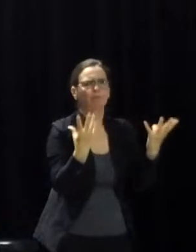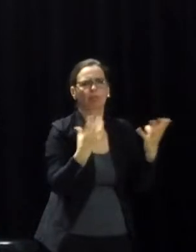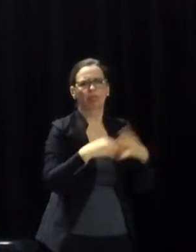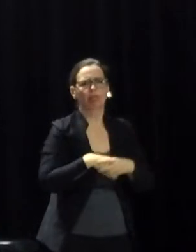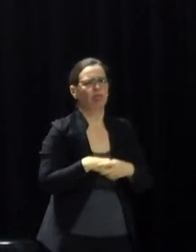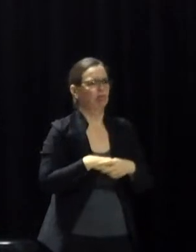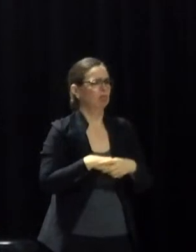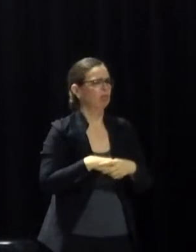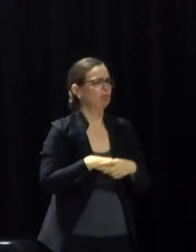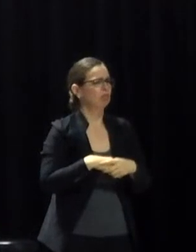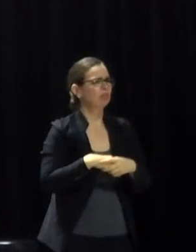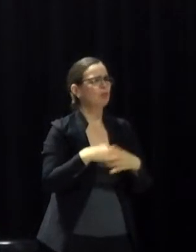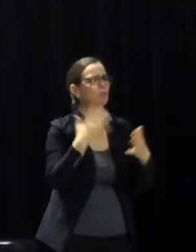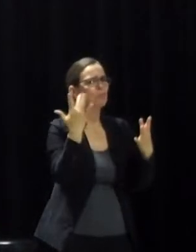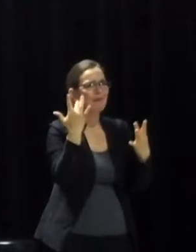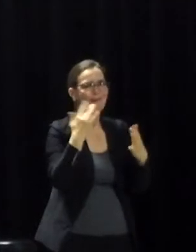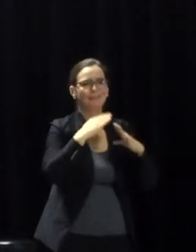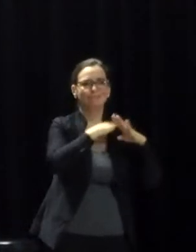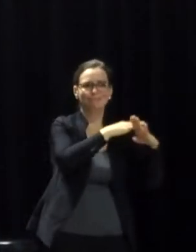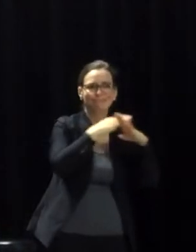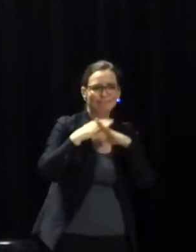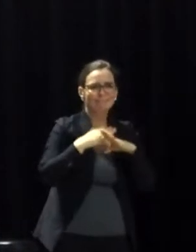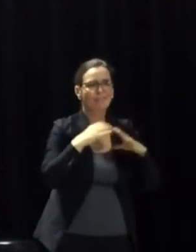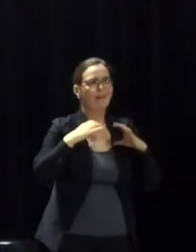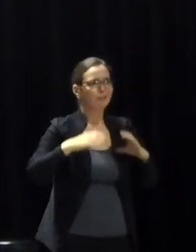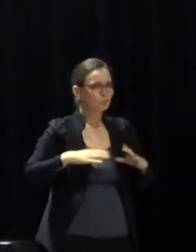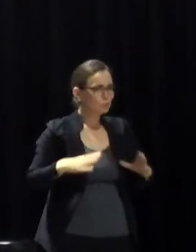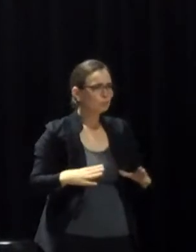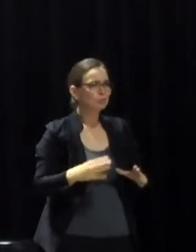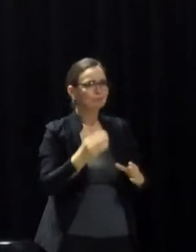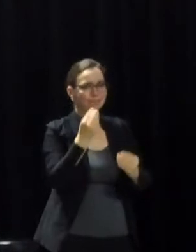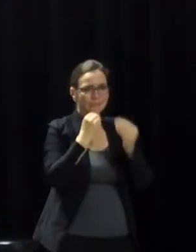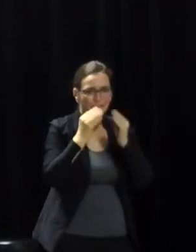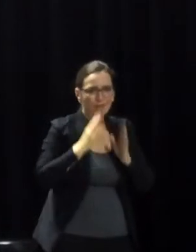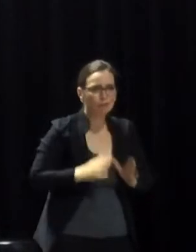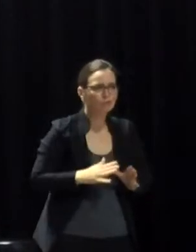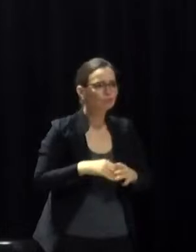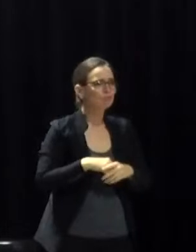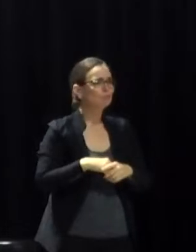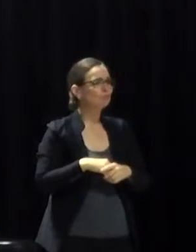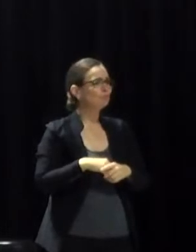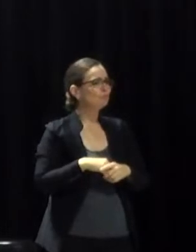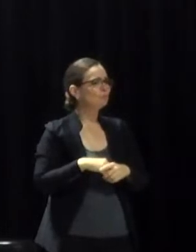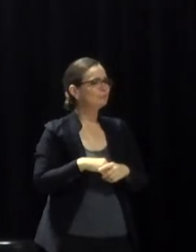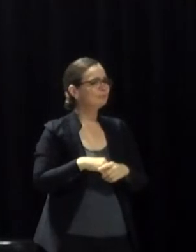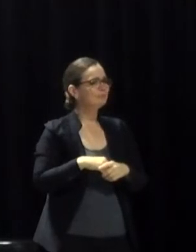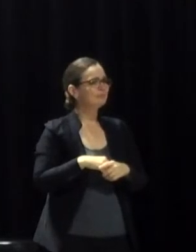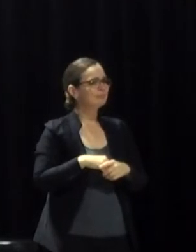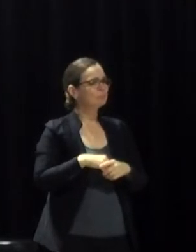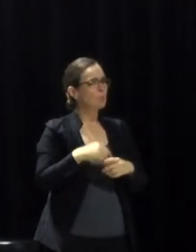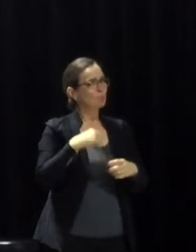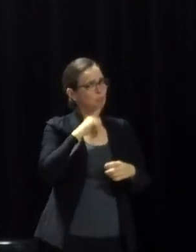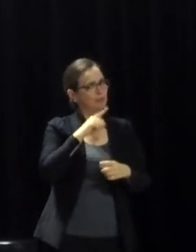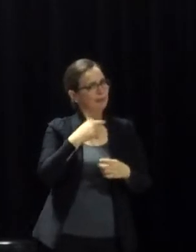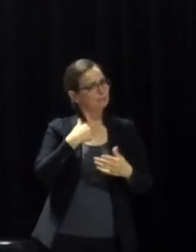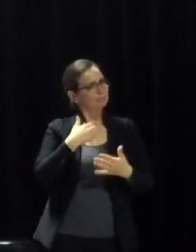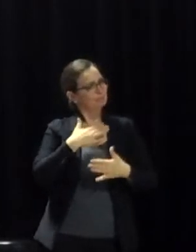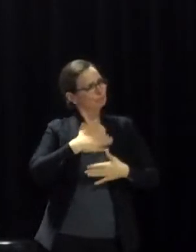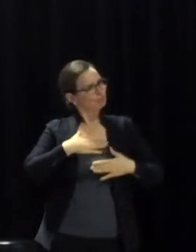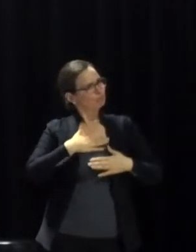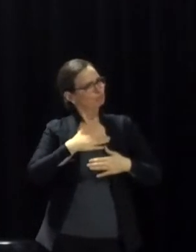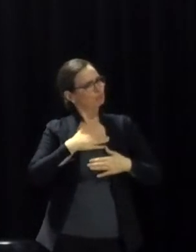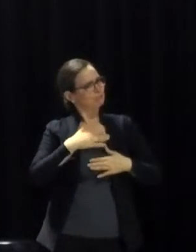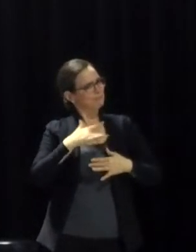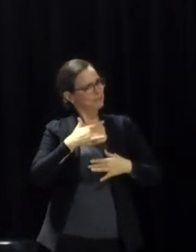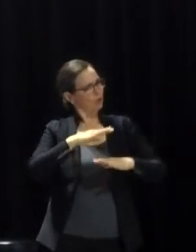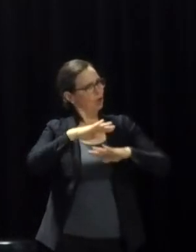protected by spacing, making all the rooms for that. But they cannot control people's behavior, right?